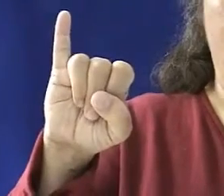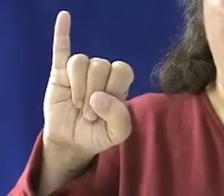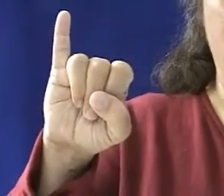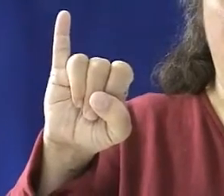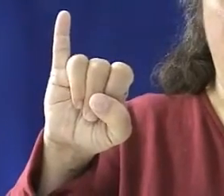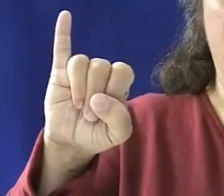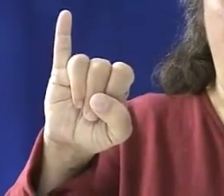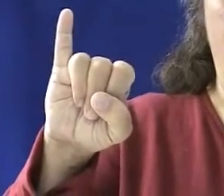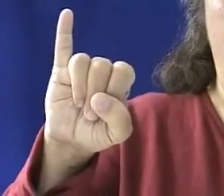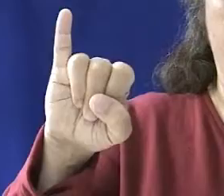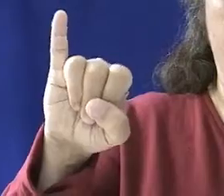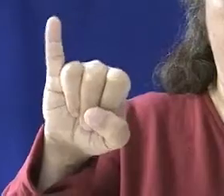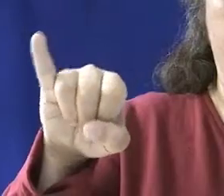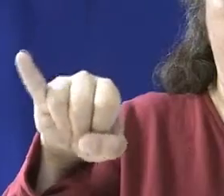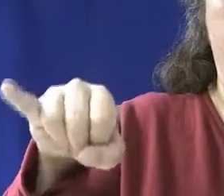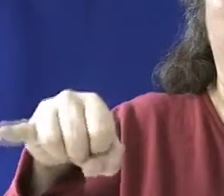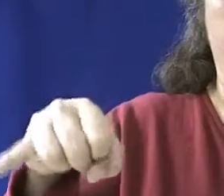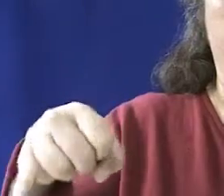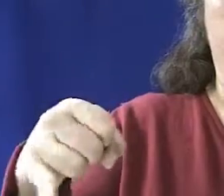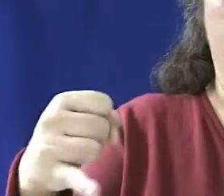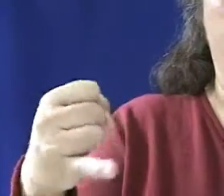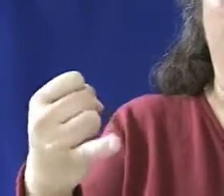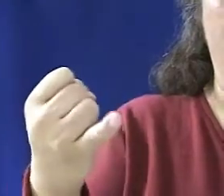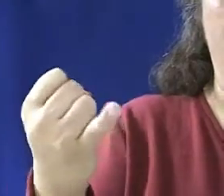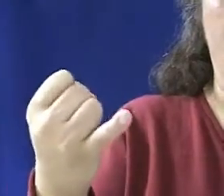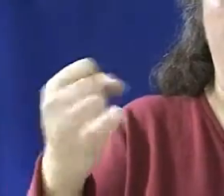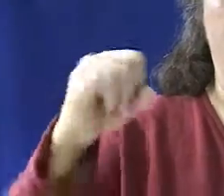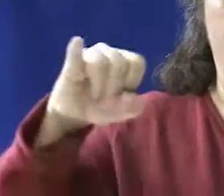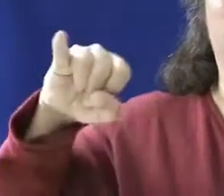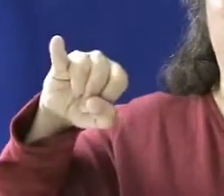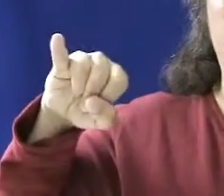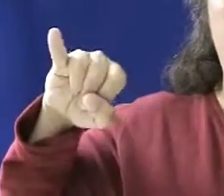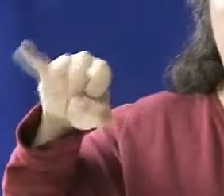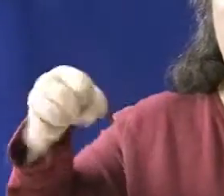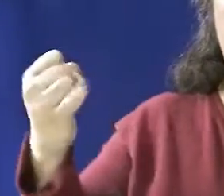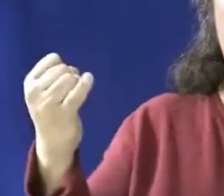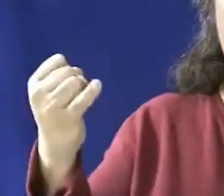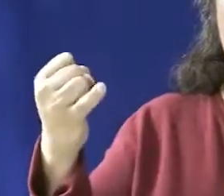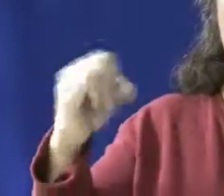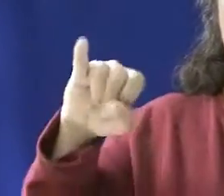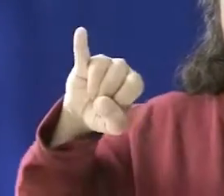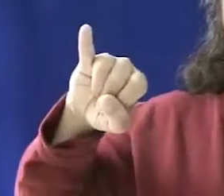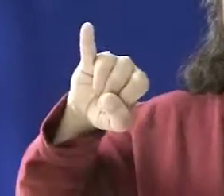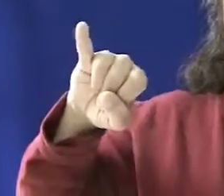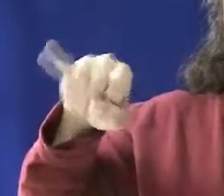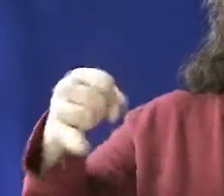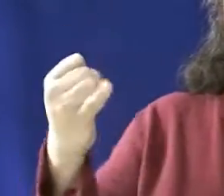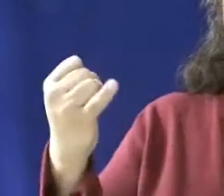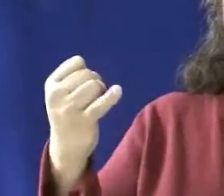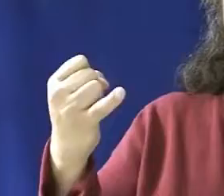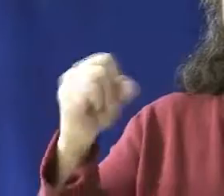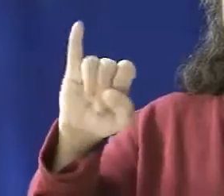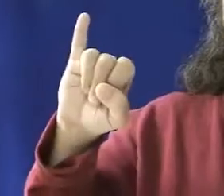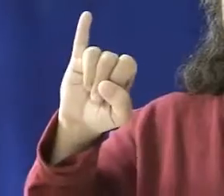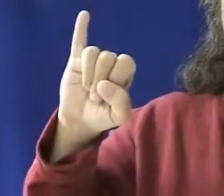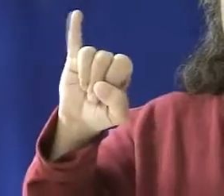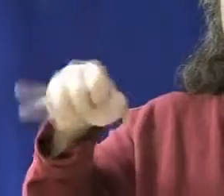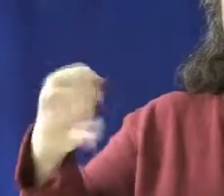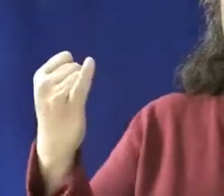J starts the same way. It's going to come down and draw a J. J. J.